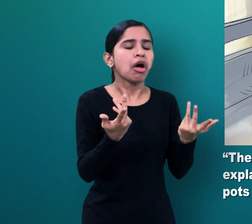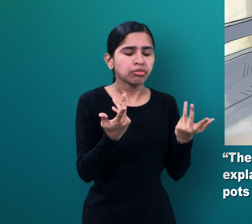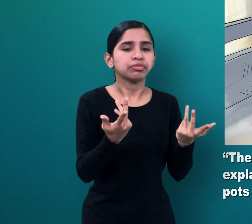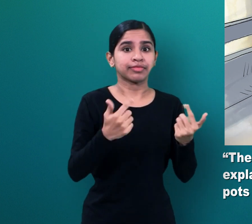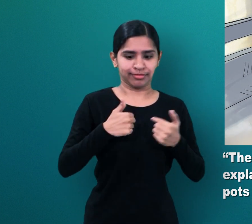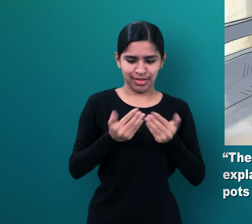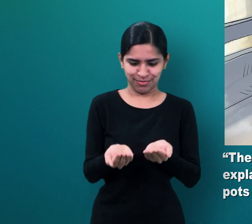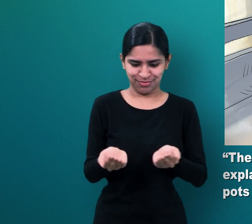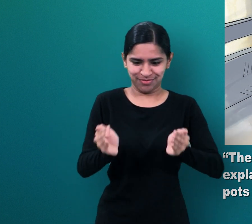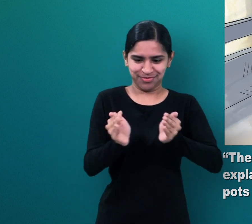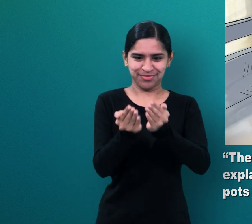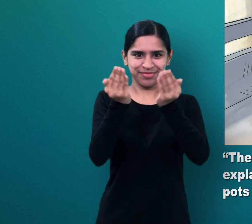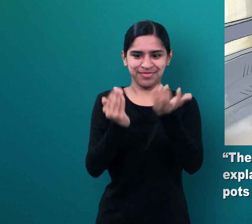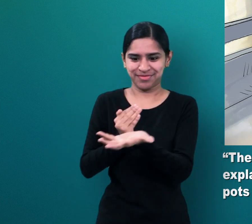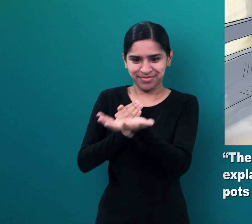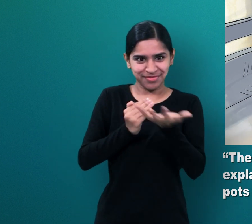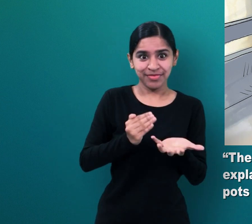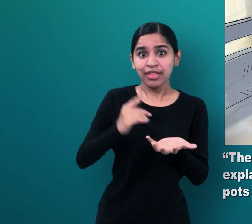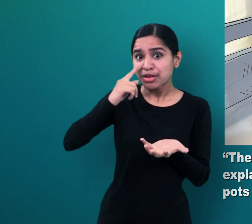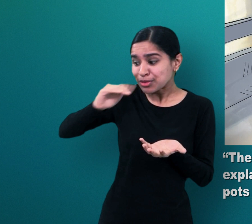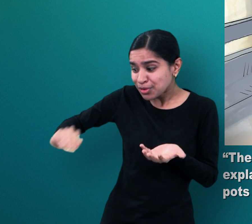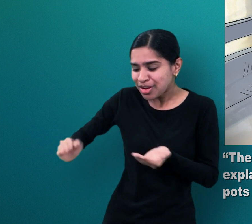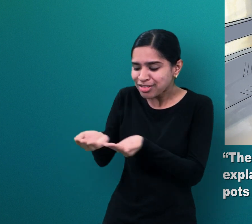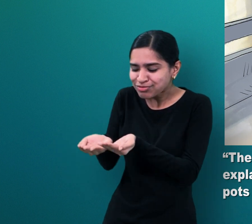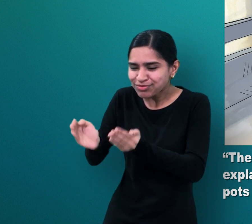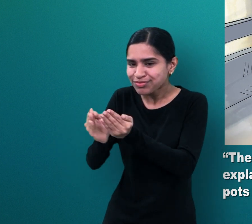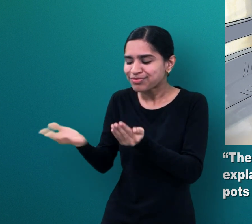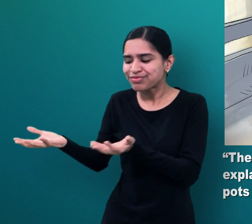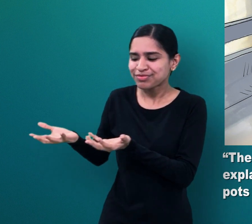she placed them on top of wood logs.